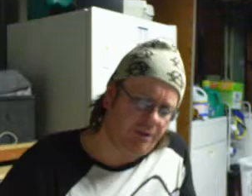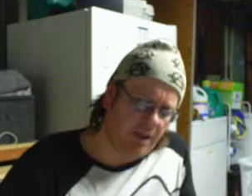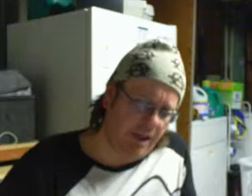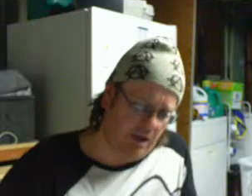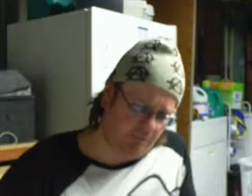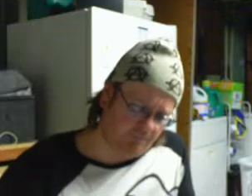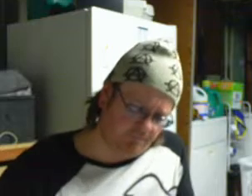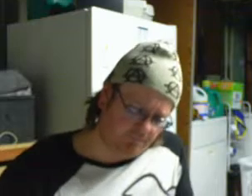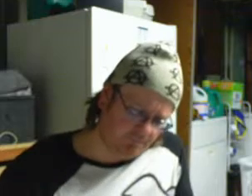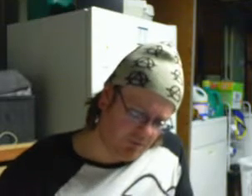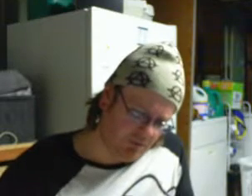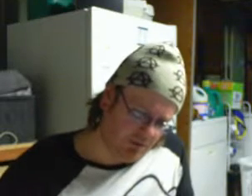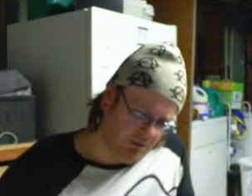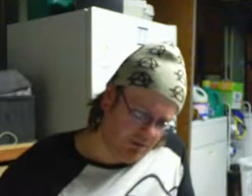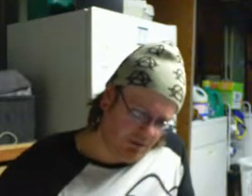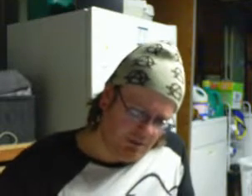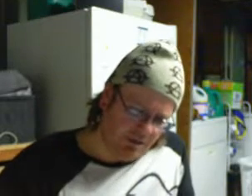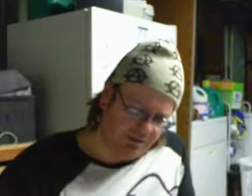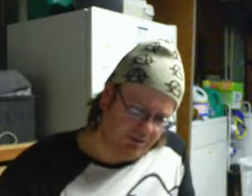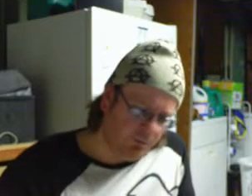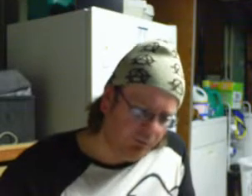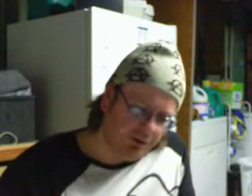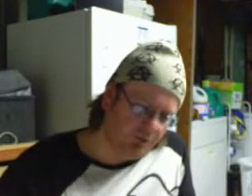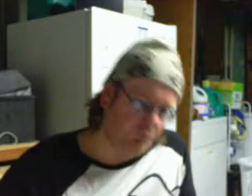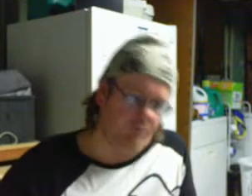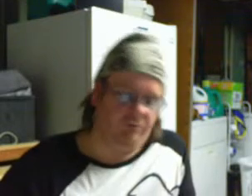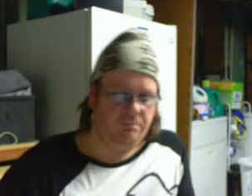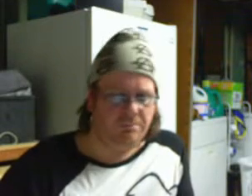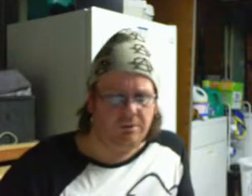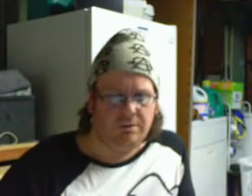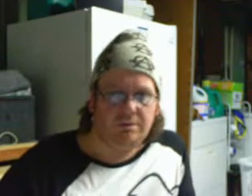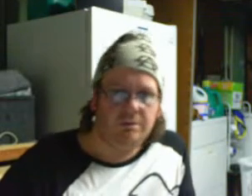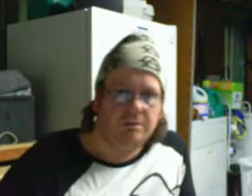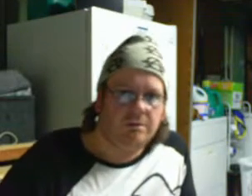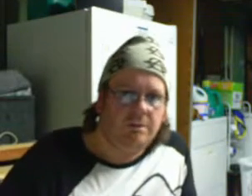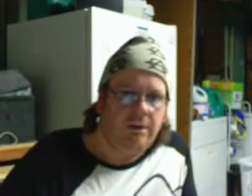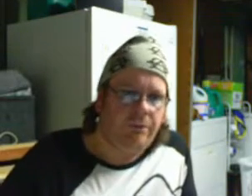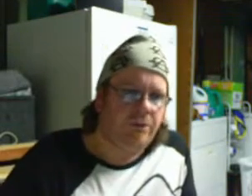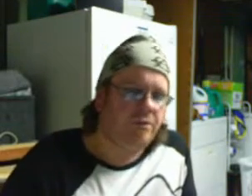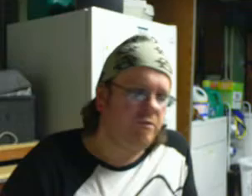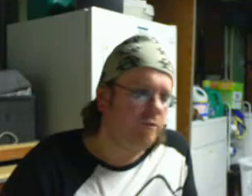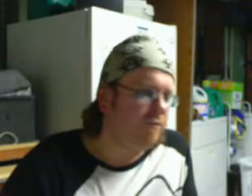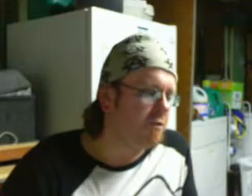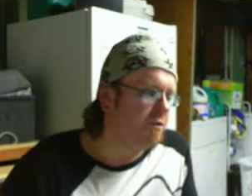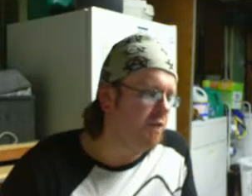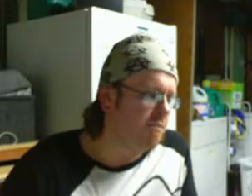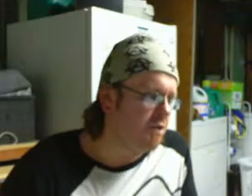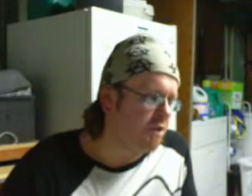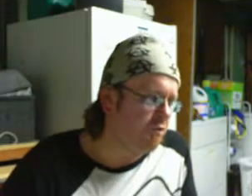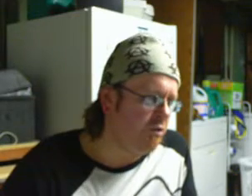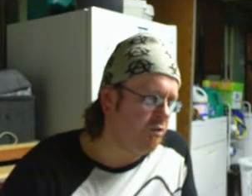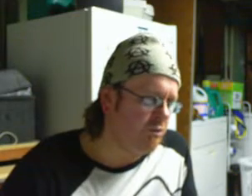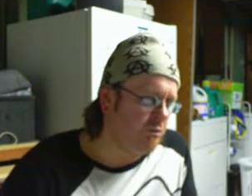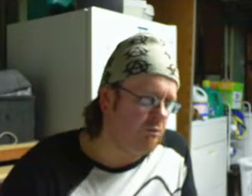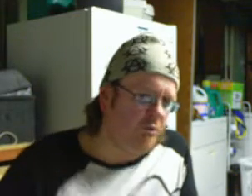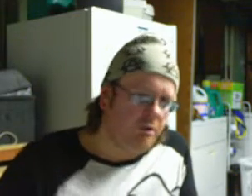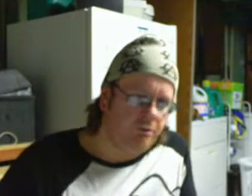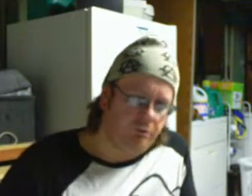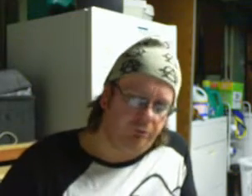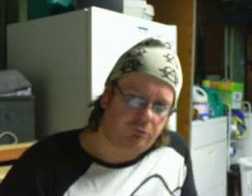half. I don't think it's wisdom. I think it's just fear and intimidation used to control